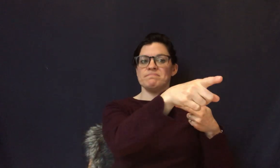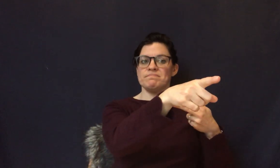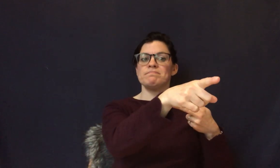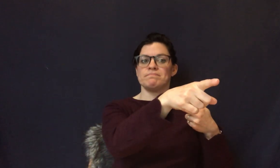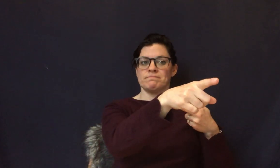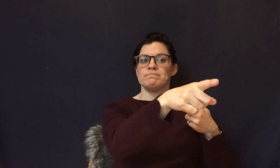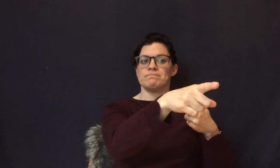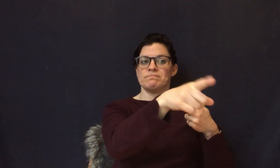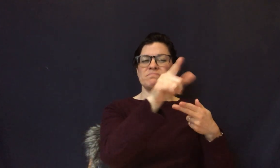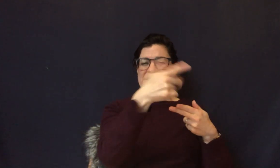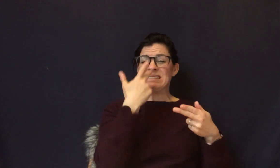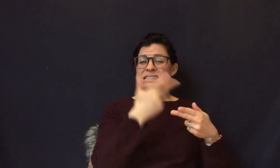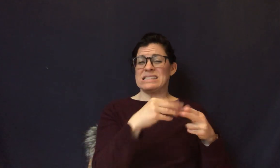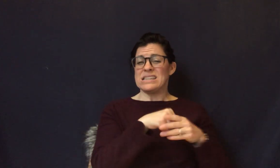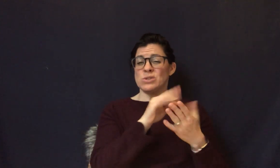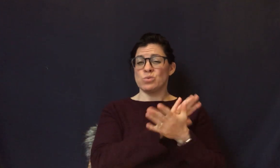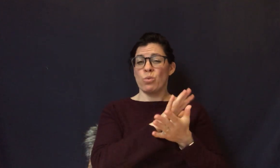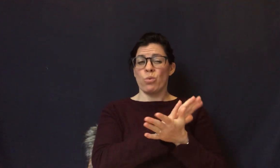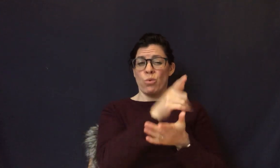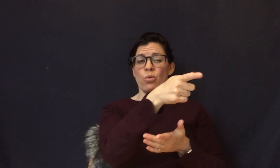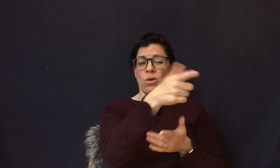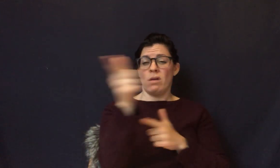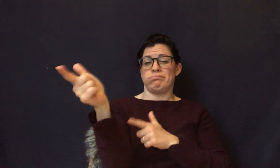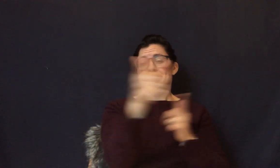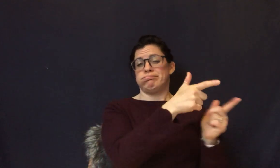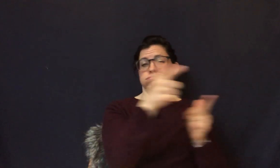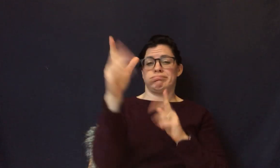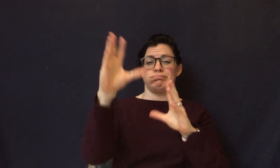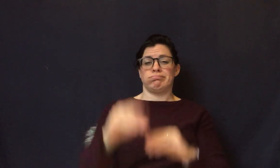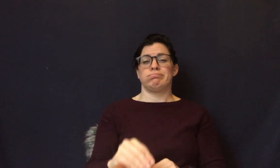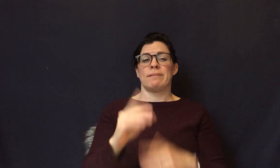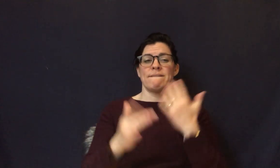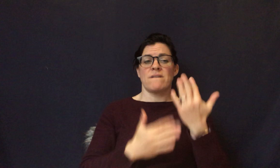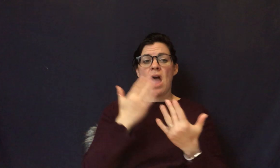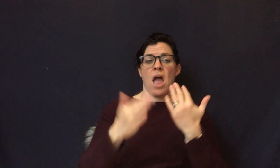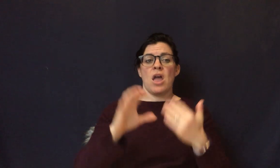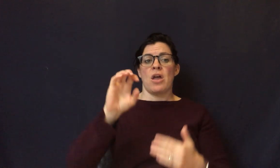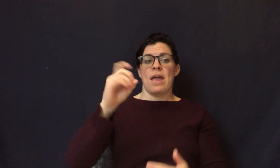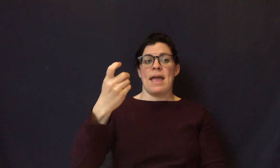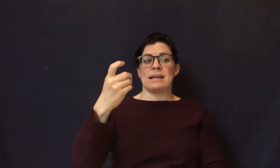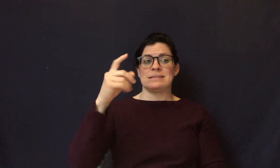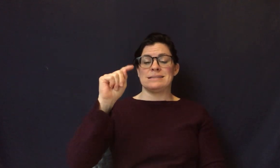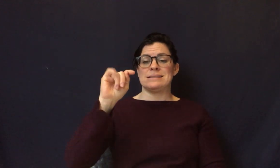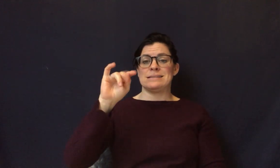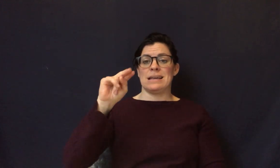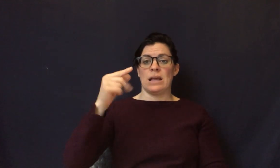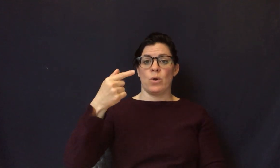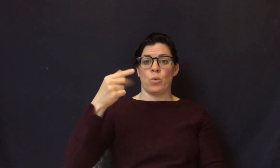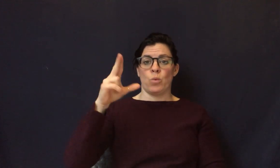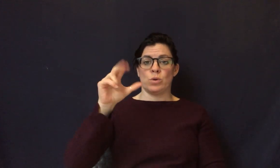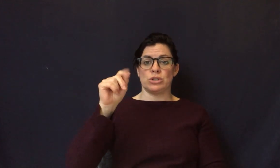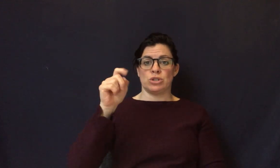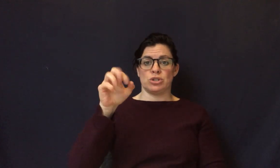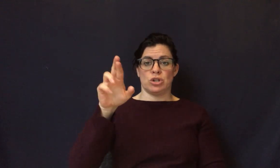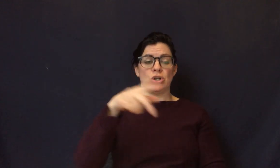on the fire extinguisher itself, what do you see here? I don't know if you can see that. Can anyone see that? Oh, my